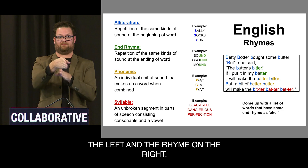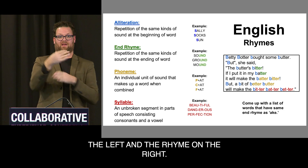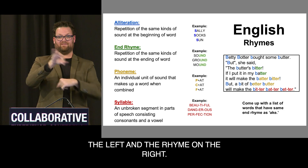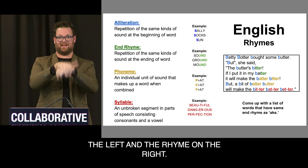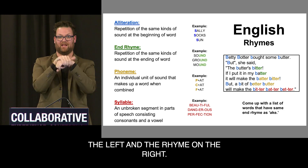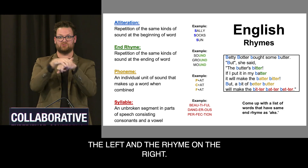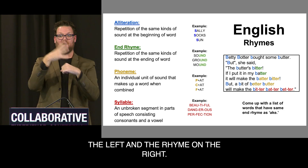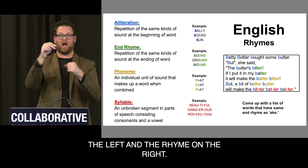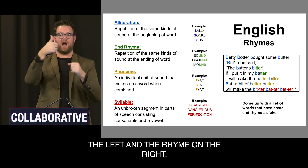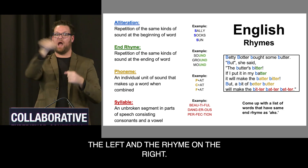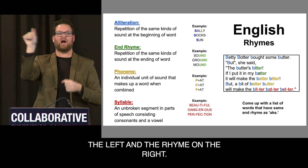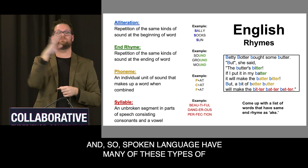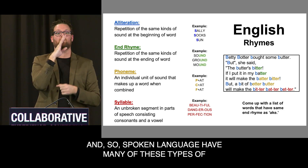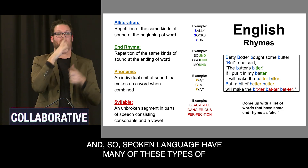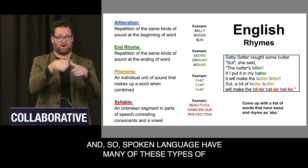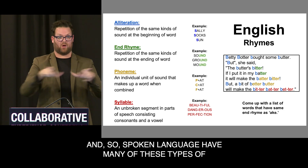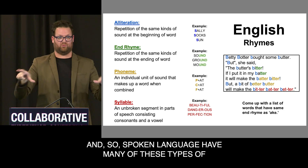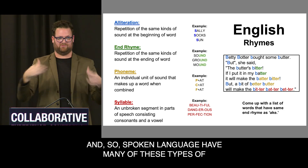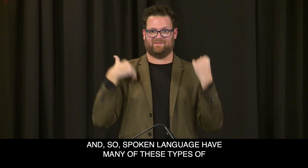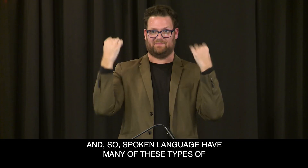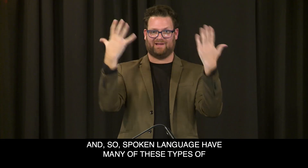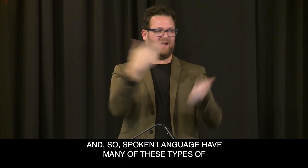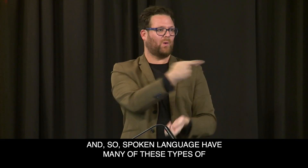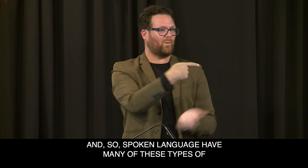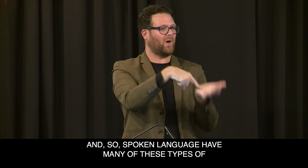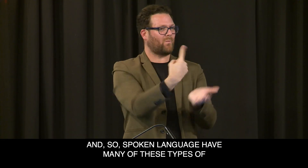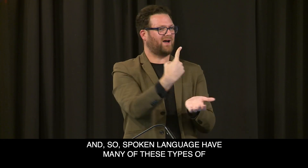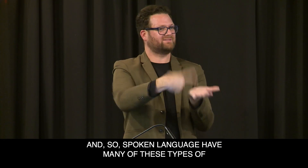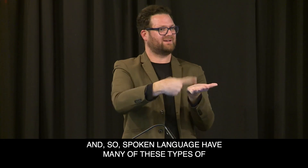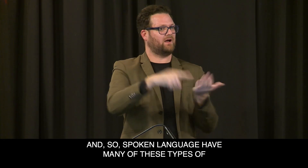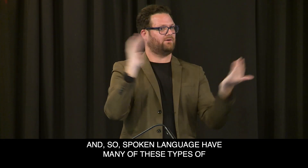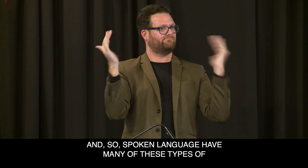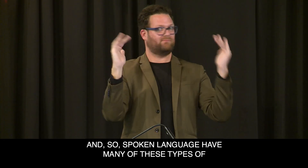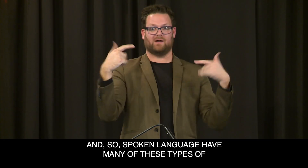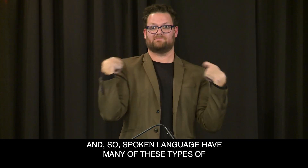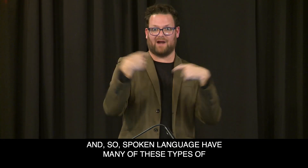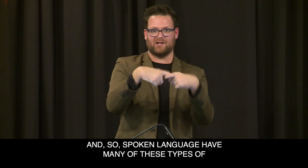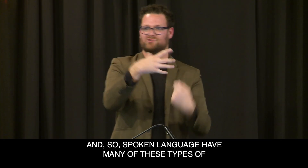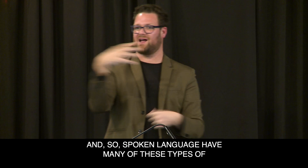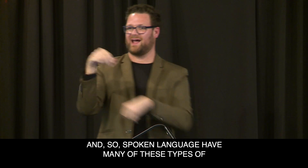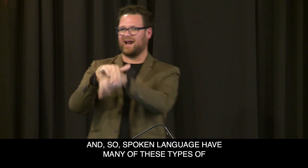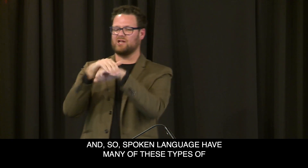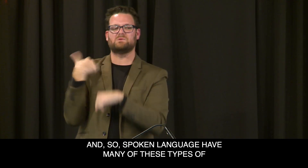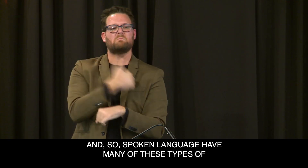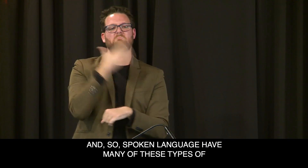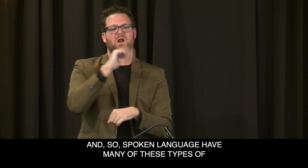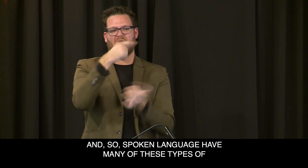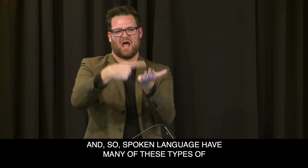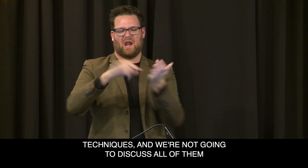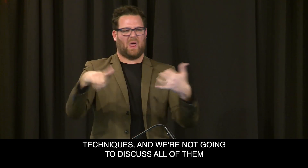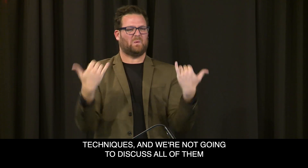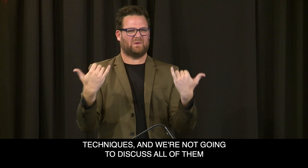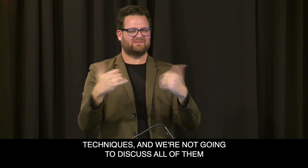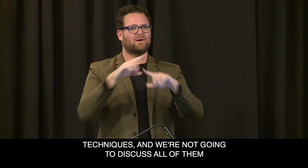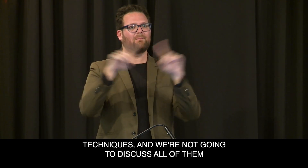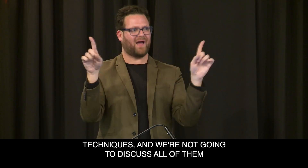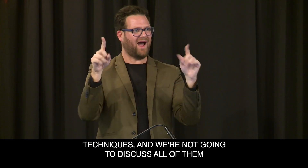the right. And so spoken language have many of these types of techniques, and we're